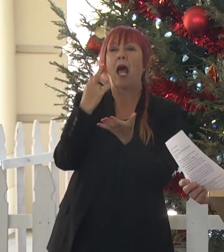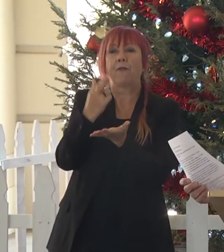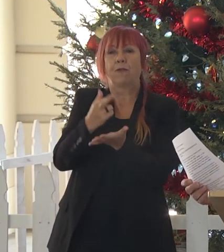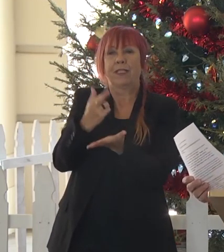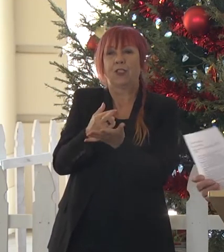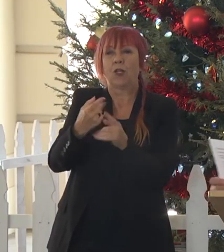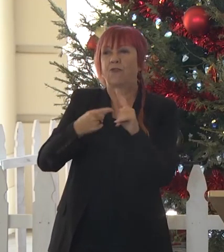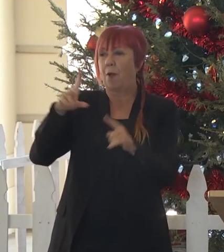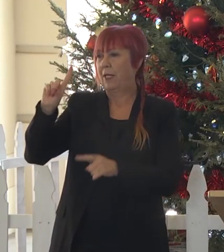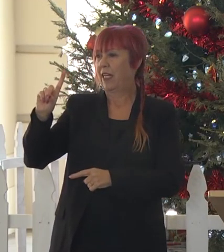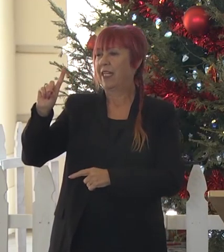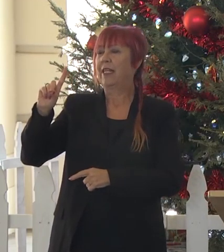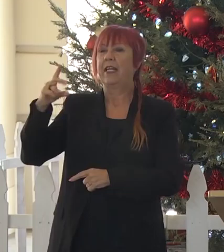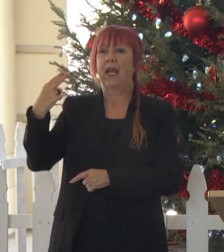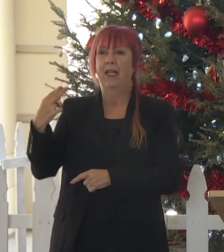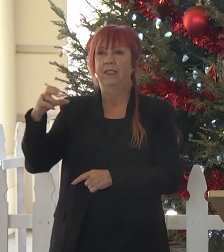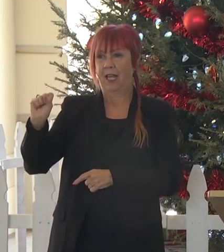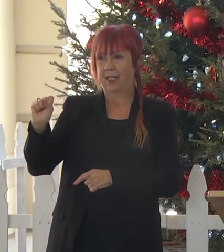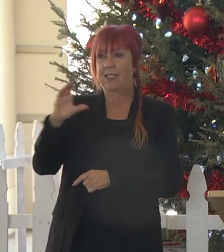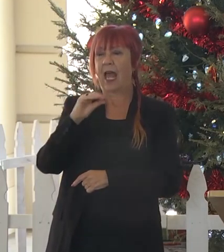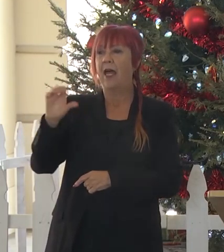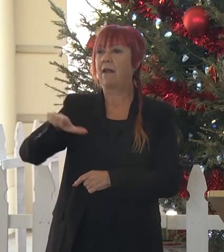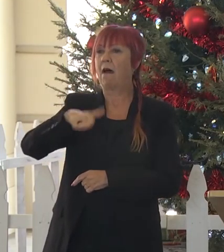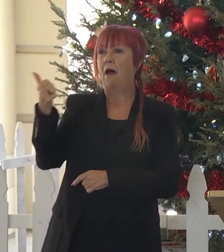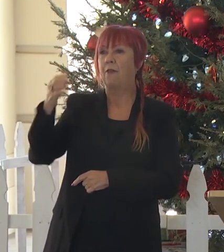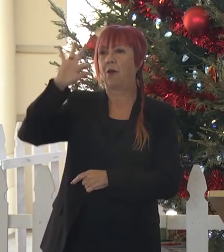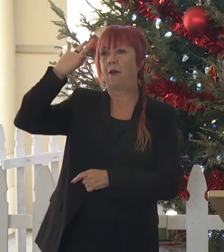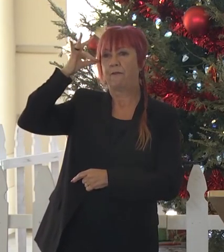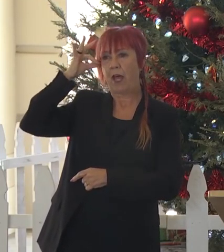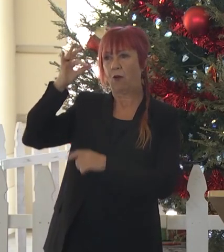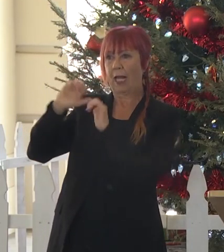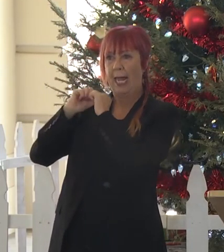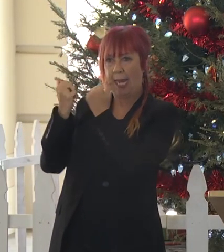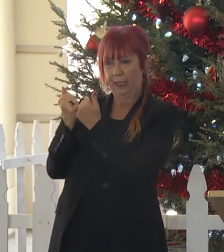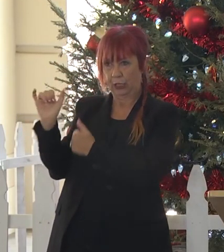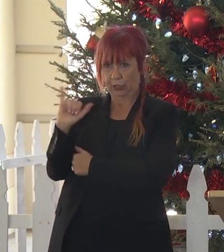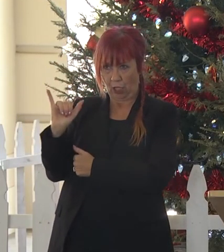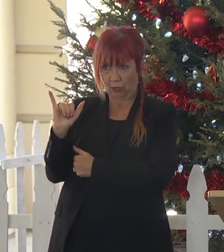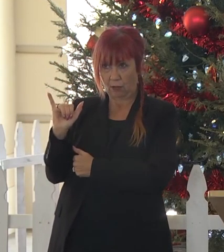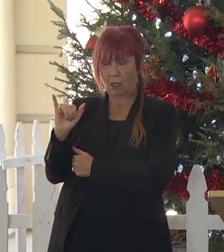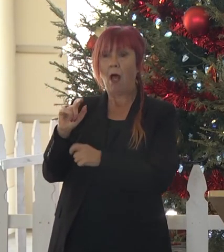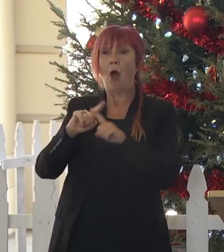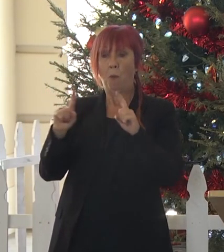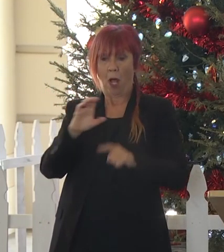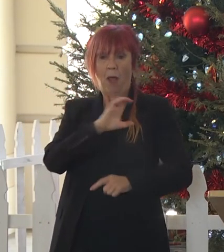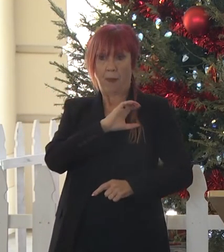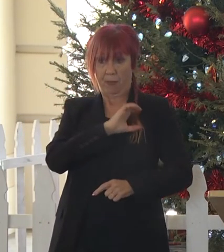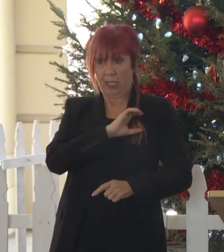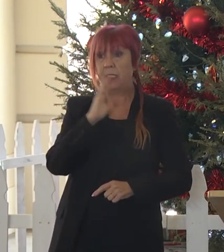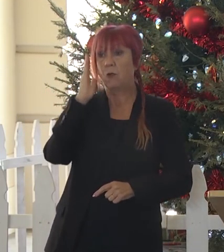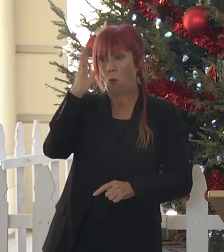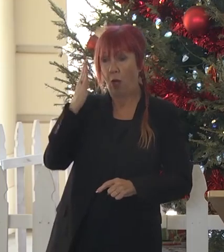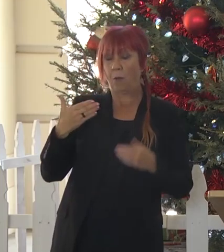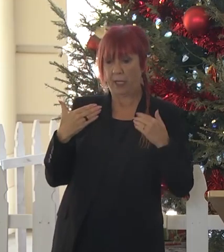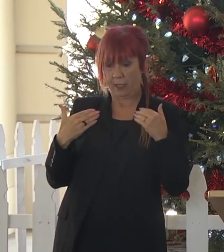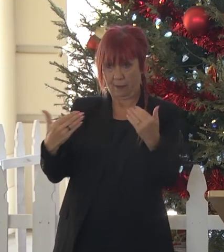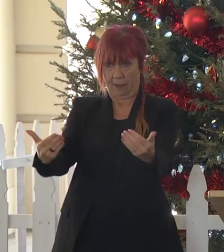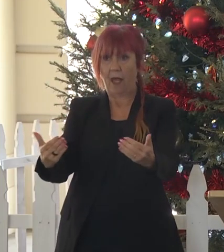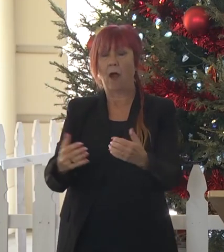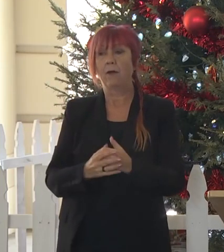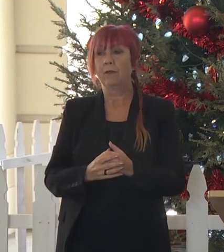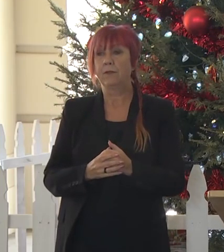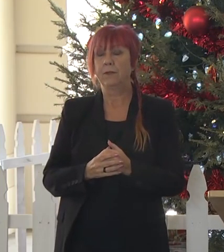Security and from other federal agencies as well. But the uniformed police presence is a premier